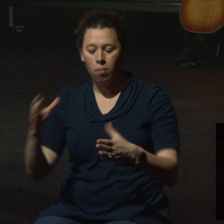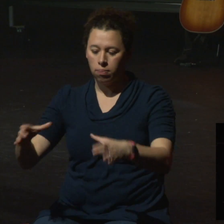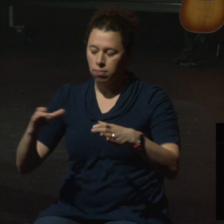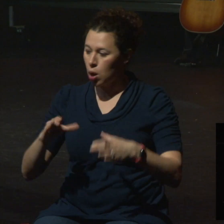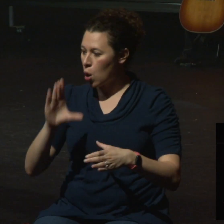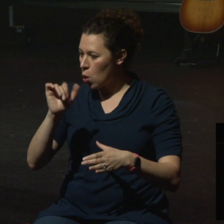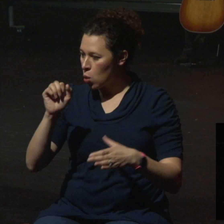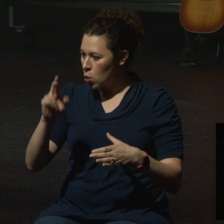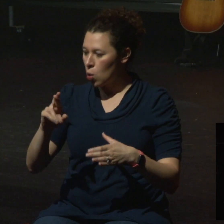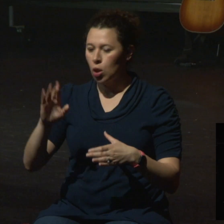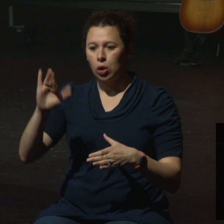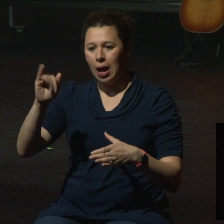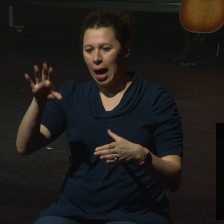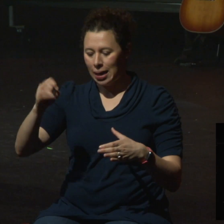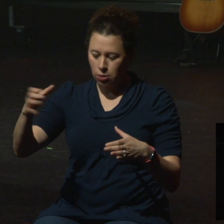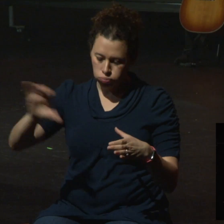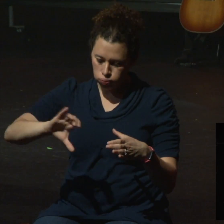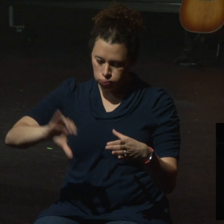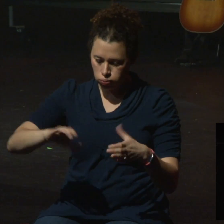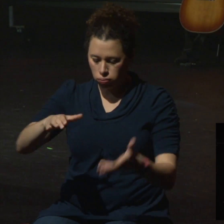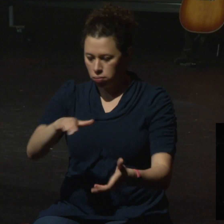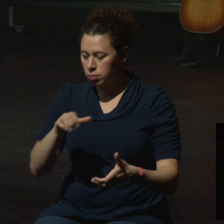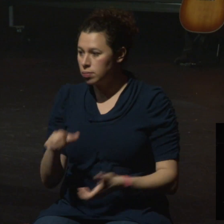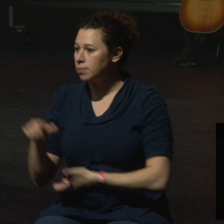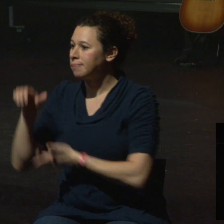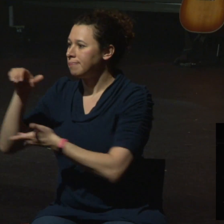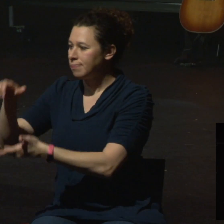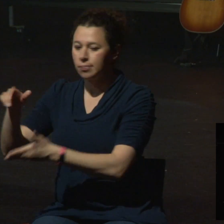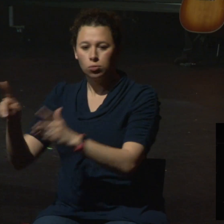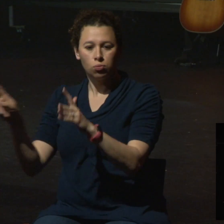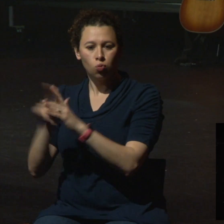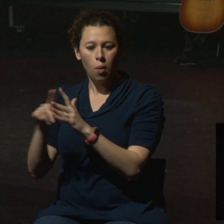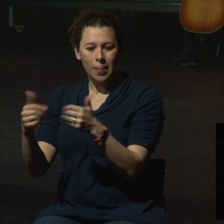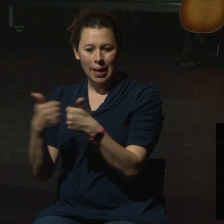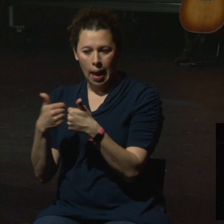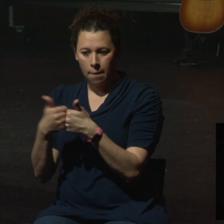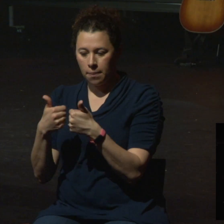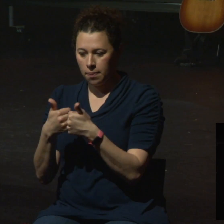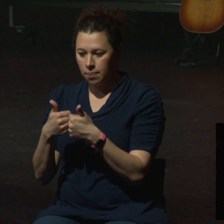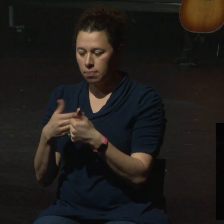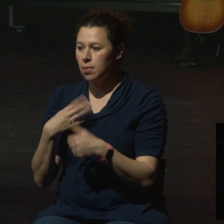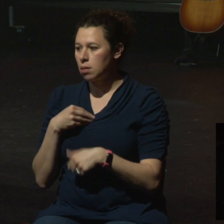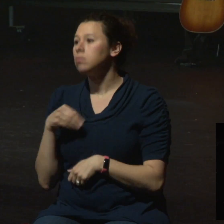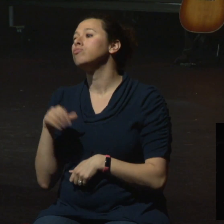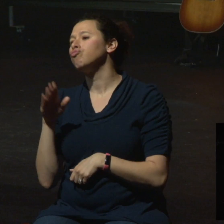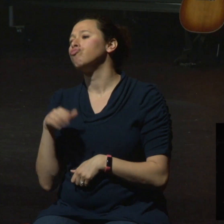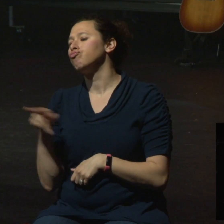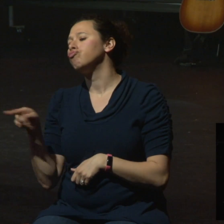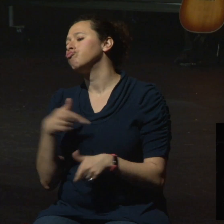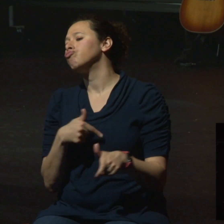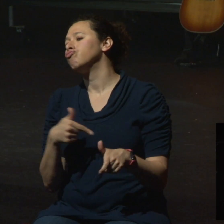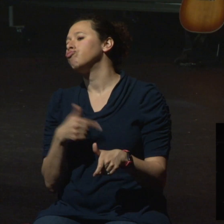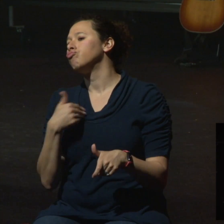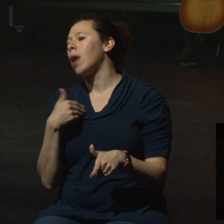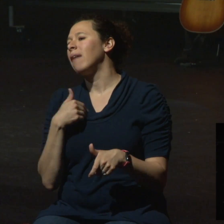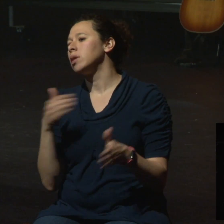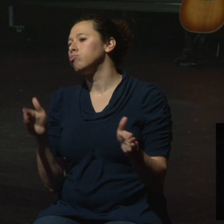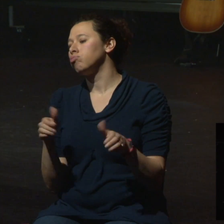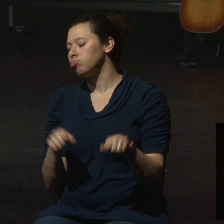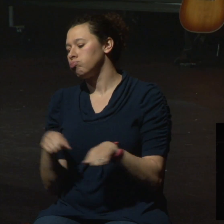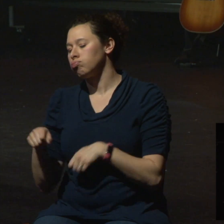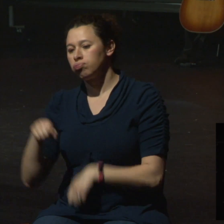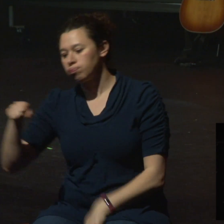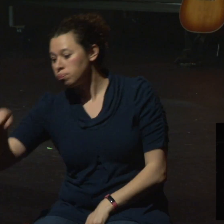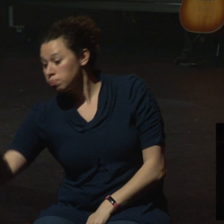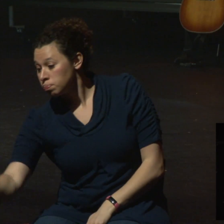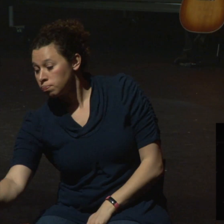throw ice in it, all of that. And I show up at the game, and I kind of give her a nod to say, hey, I got your Gatorade, a small little cooler. And I go and